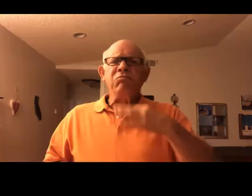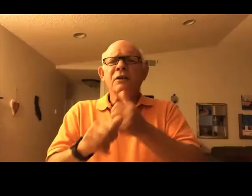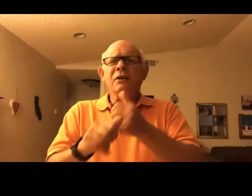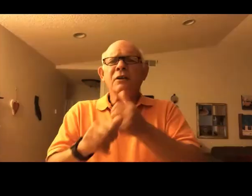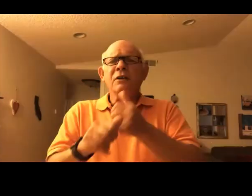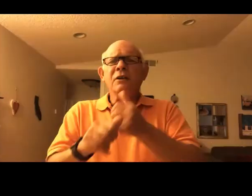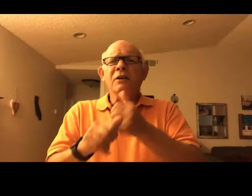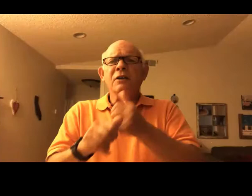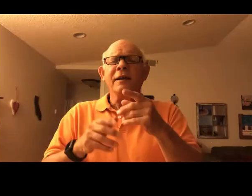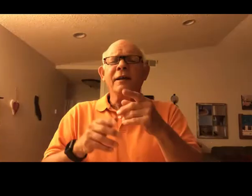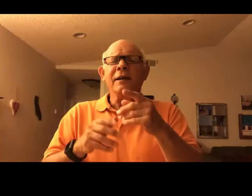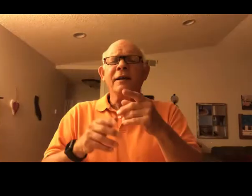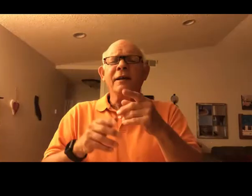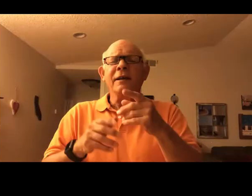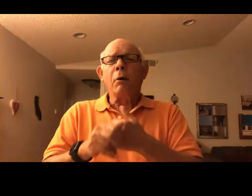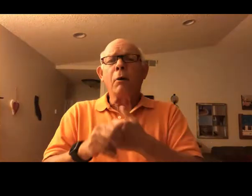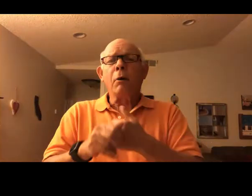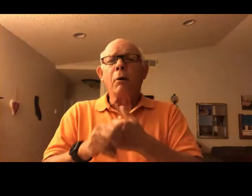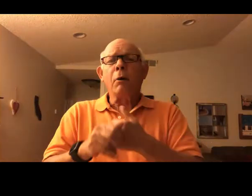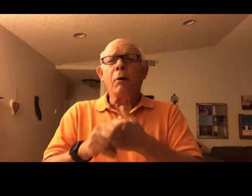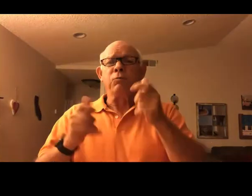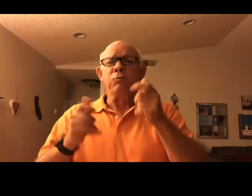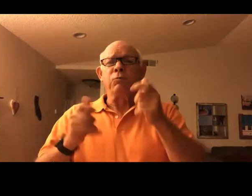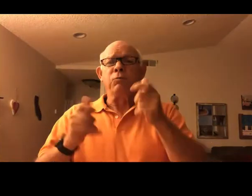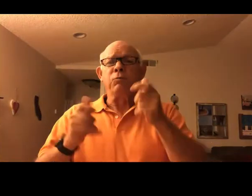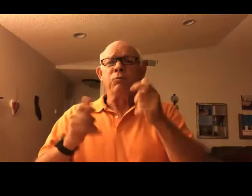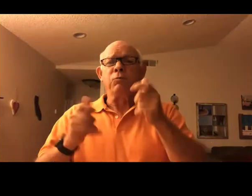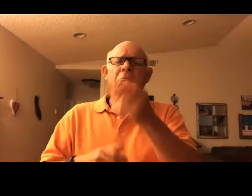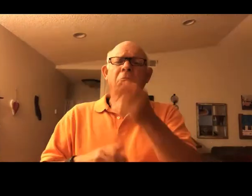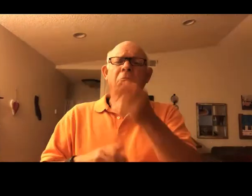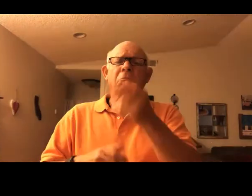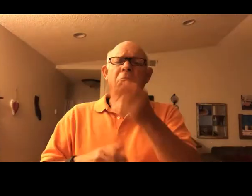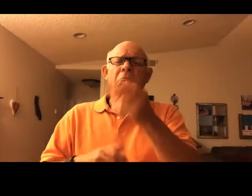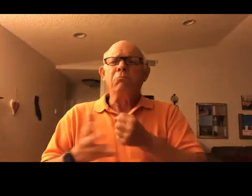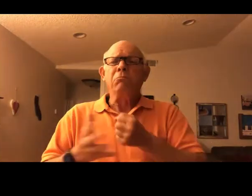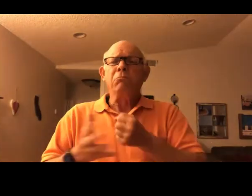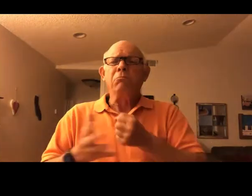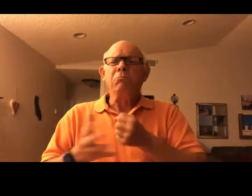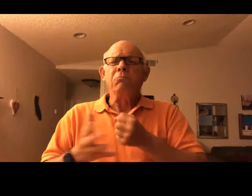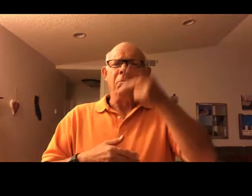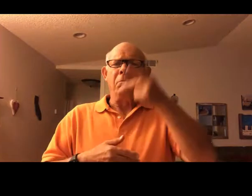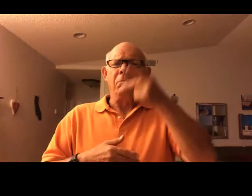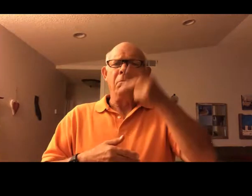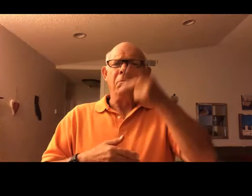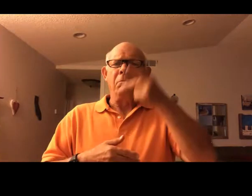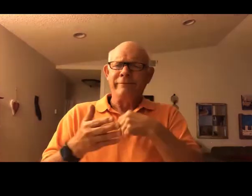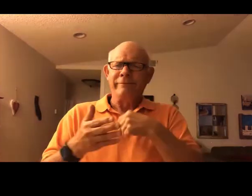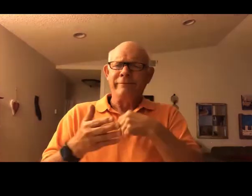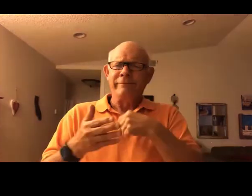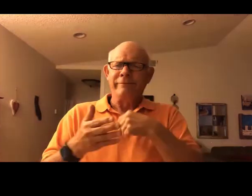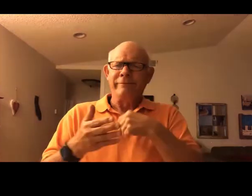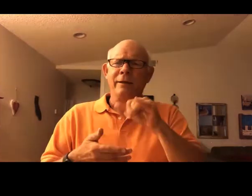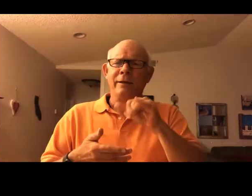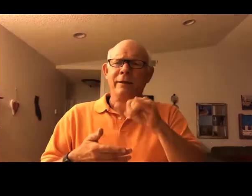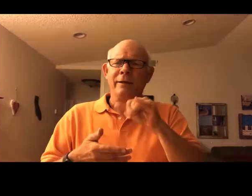now, we need a volunteer to somebody who's willing to just keep on breaking through that line." And I thought, well, I knew the